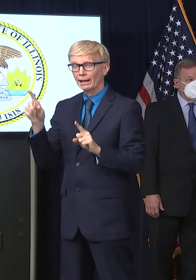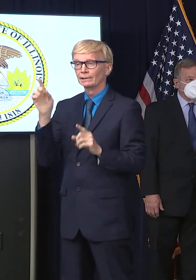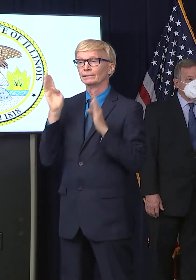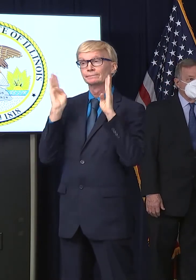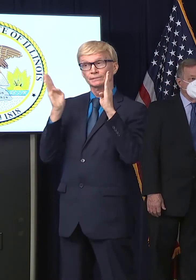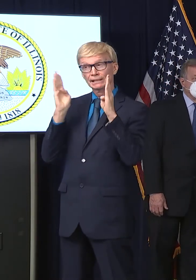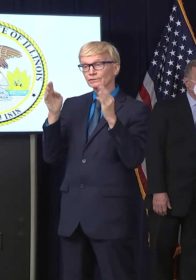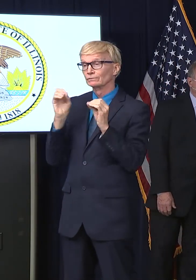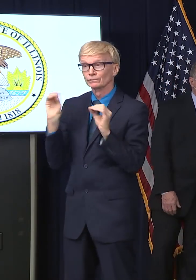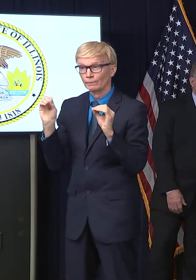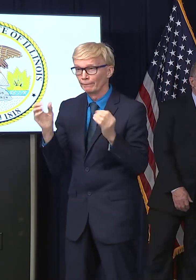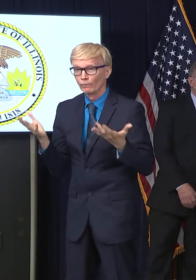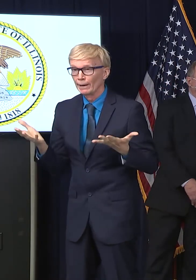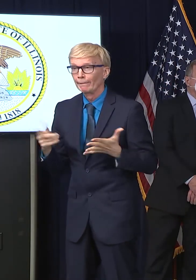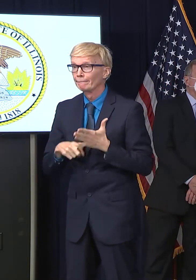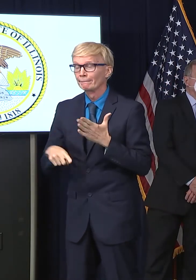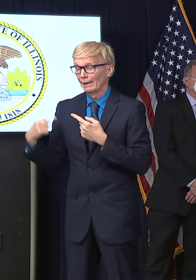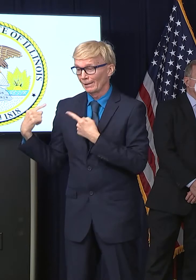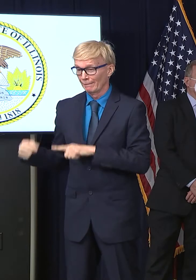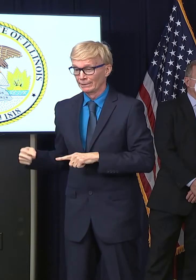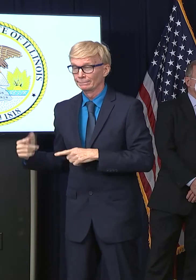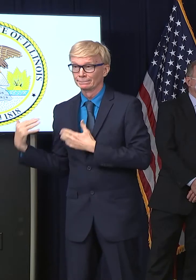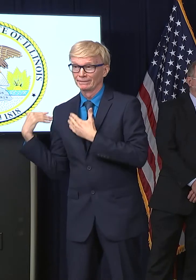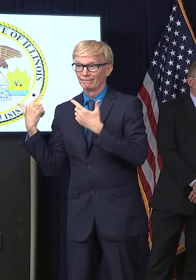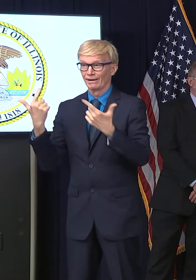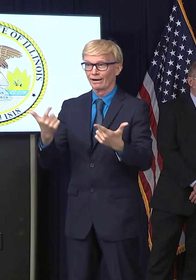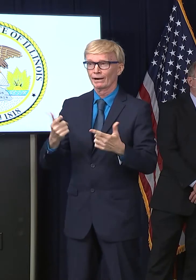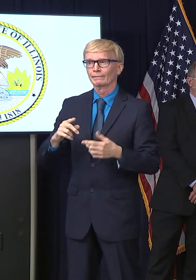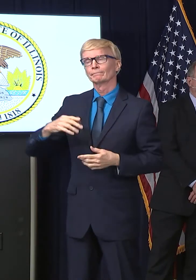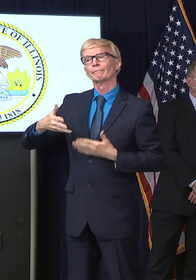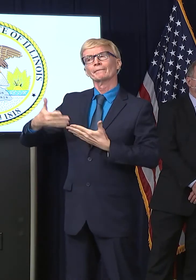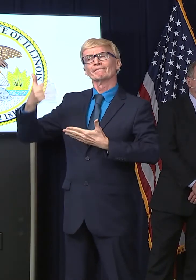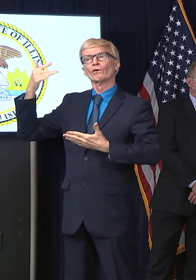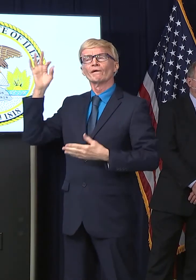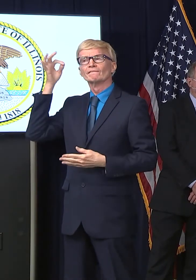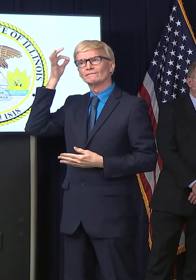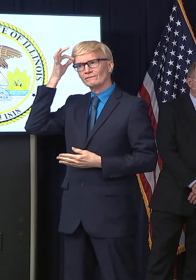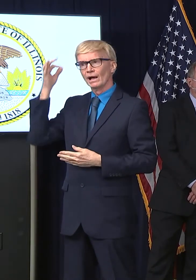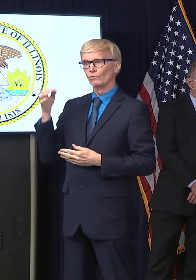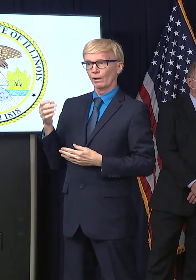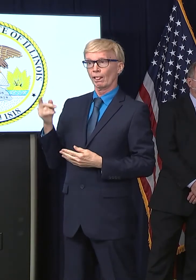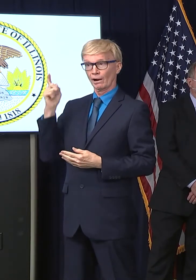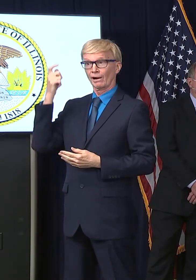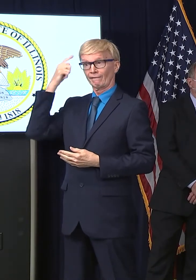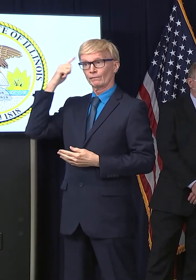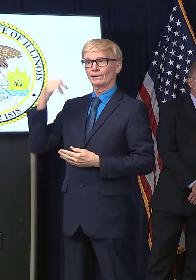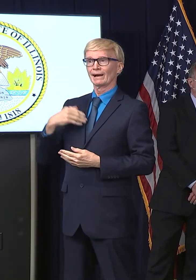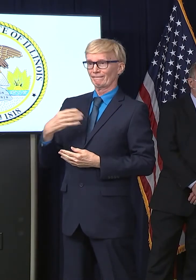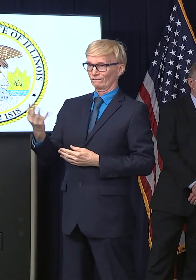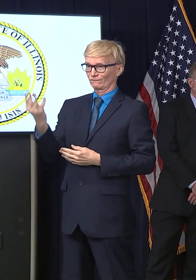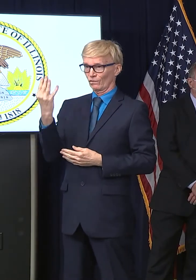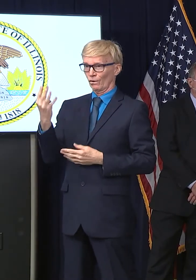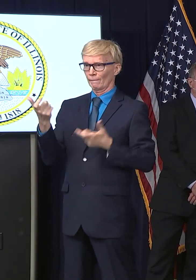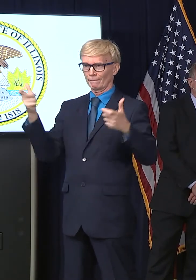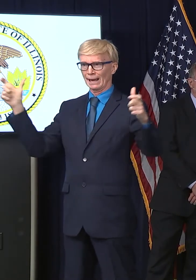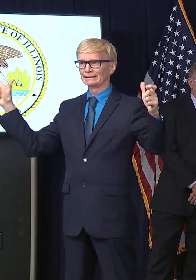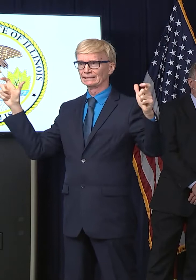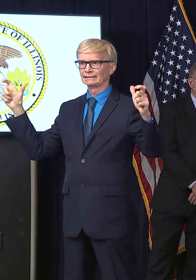to, and that's that wherever the federal government has gone to open up these mass vax sites, and there are 4 other sites, we're the